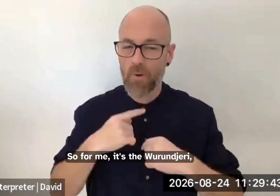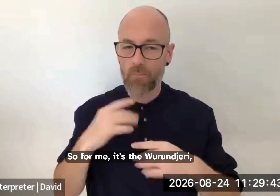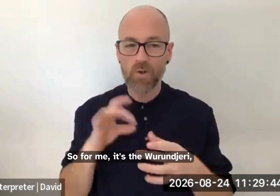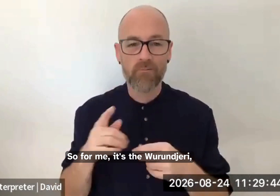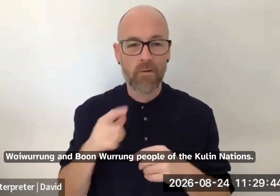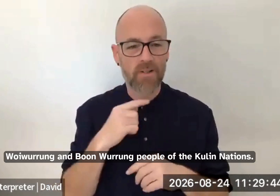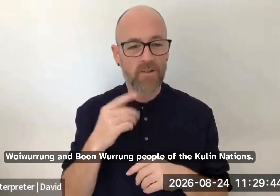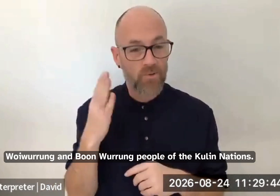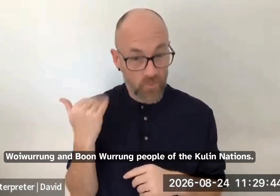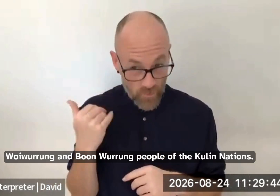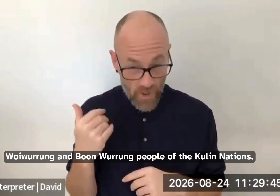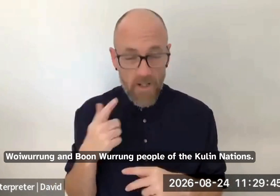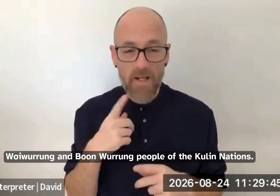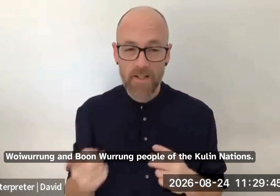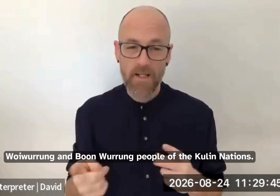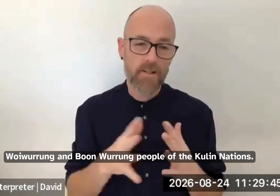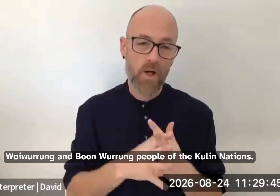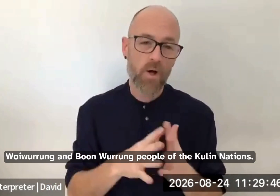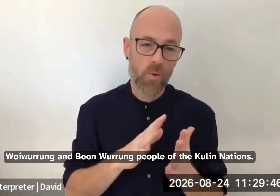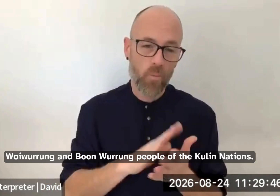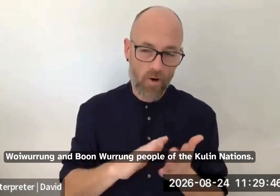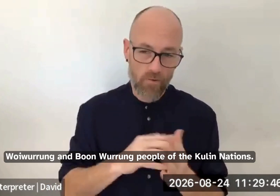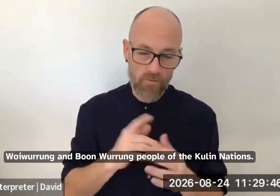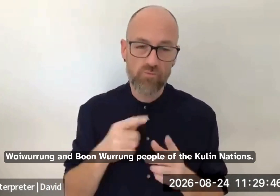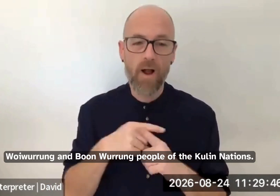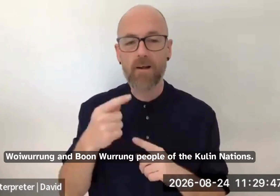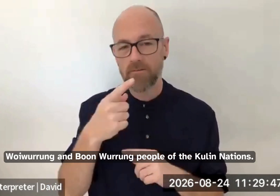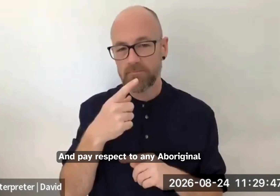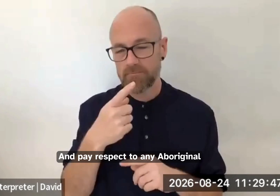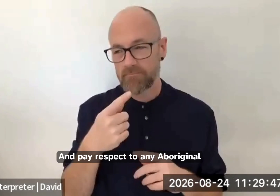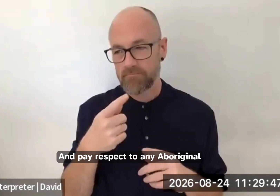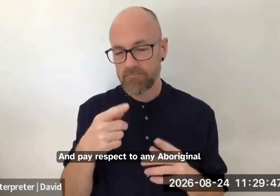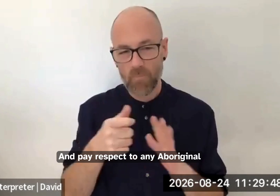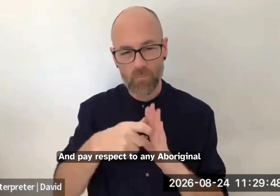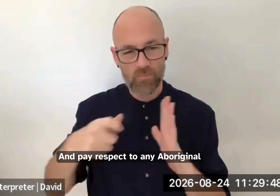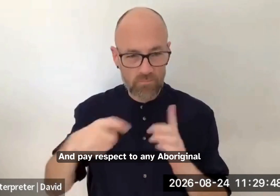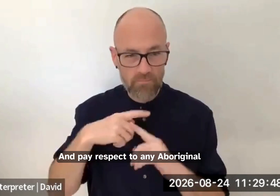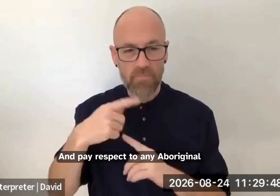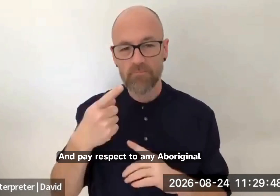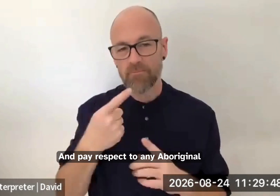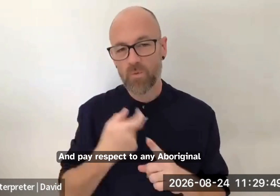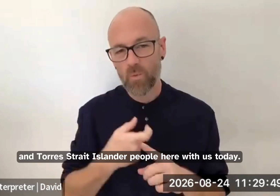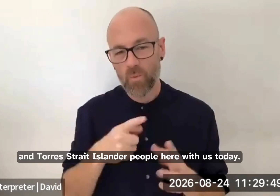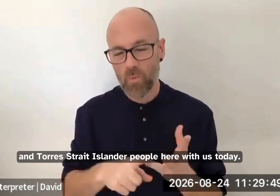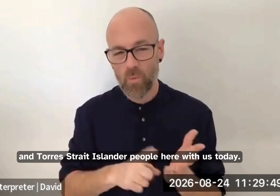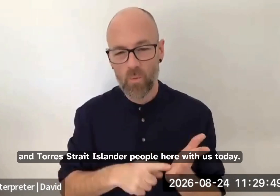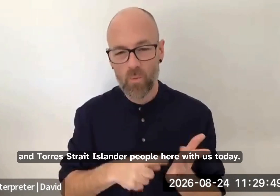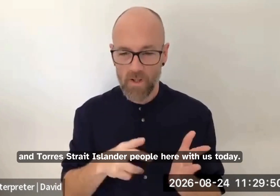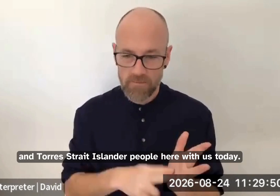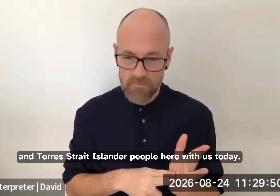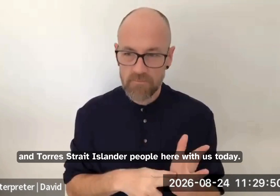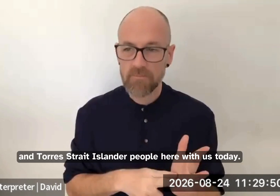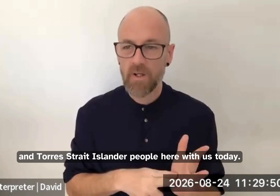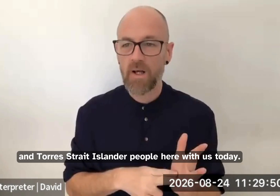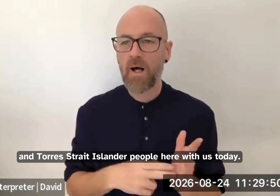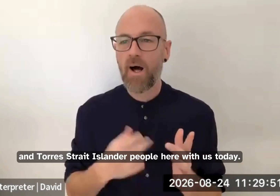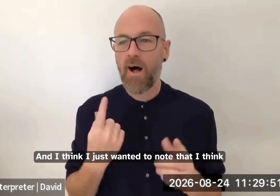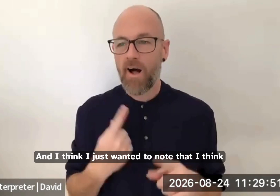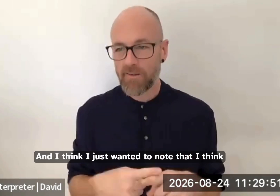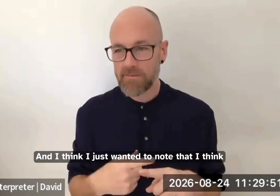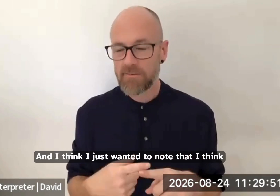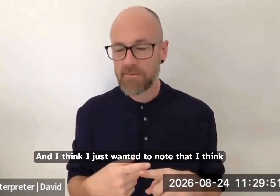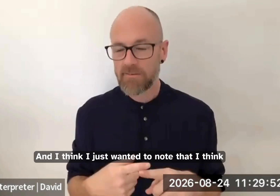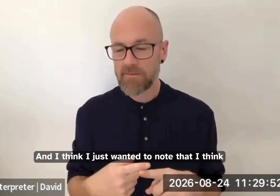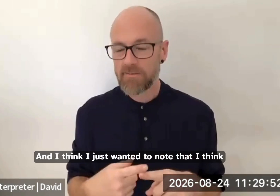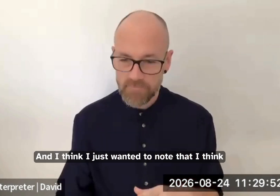for me, it's the Wurundjeri, Woiwurrung and Boonwurrung people of the Kulin Nations, and pay respect to any Aboriginal and Torres Strait Islander people here with us today.